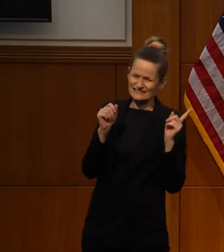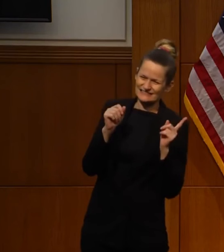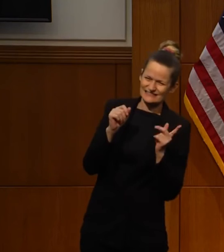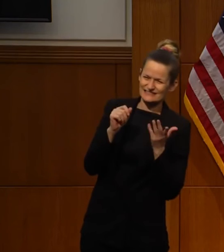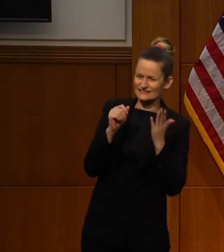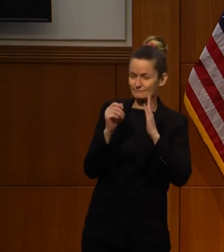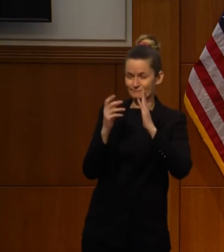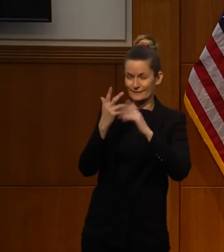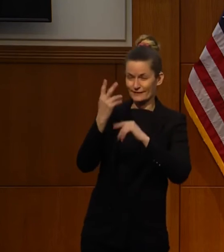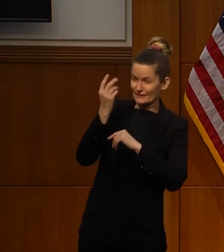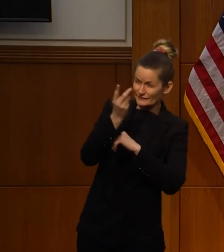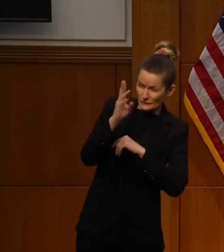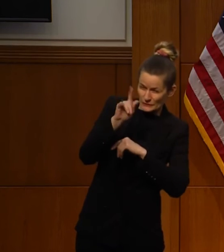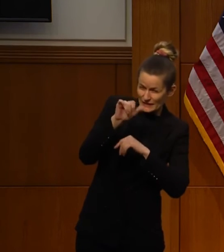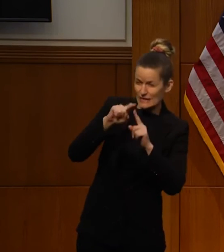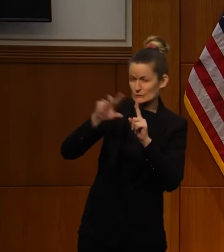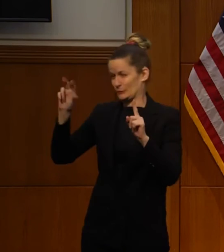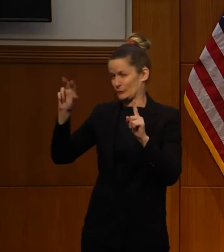right, thank you.